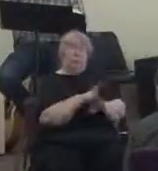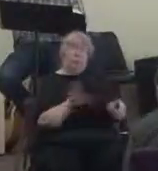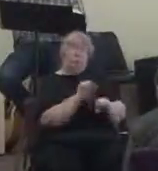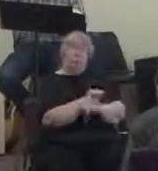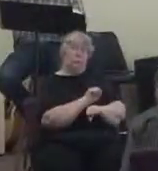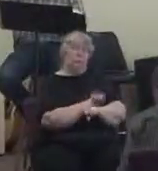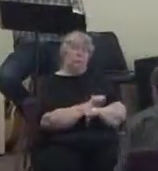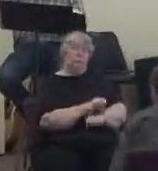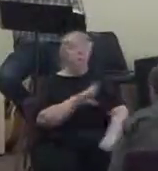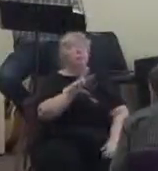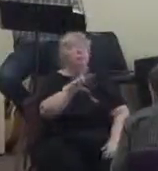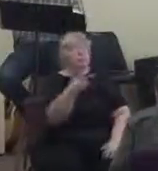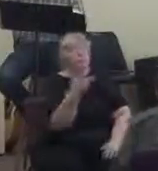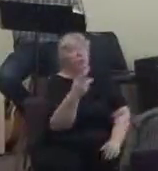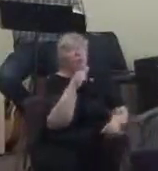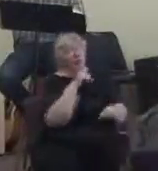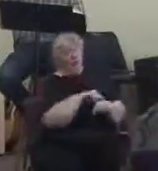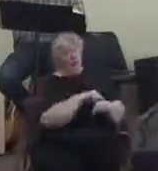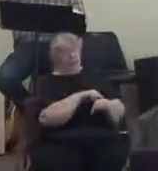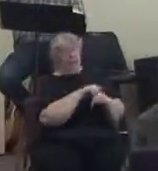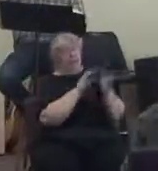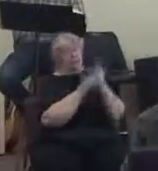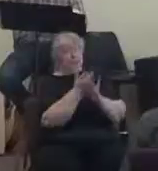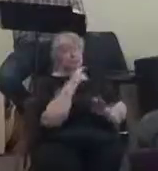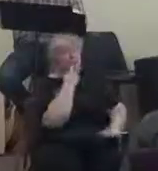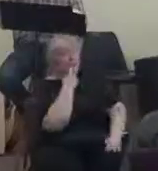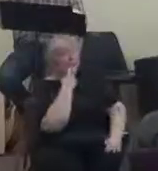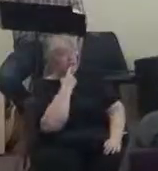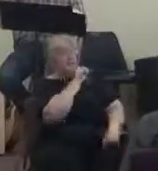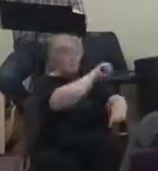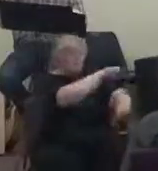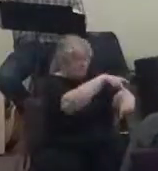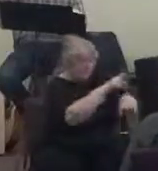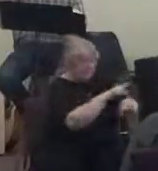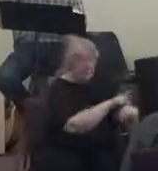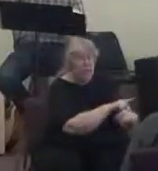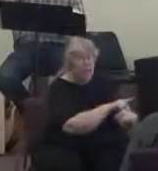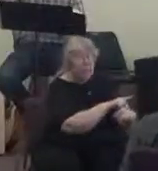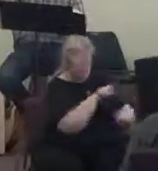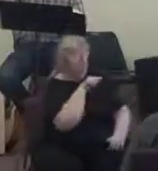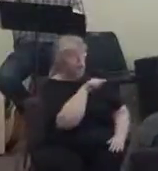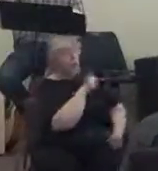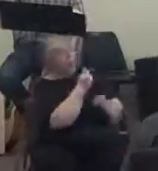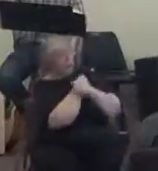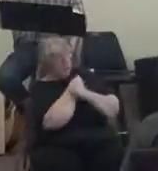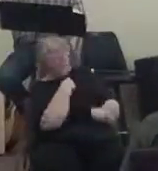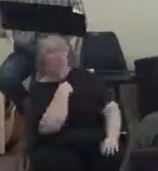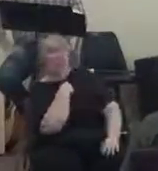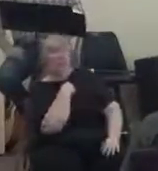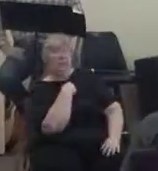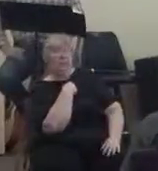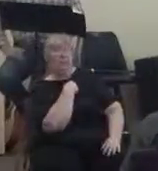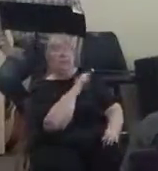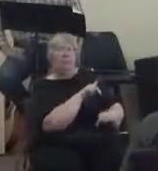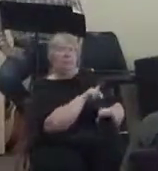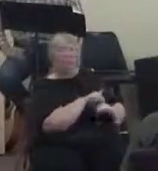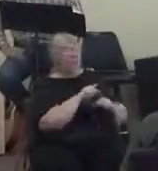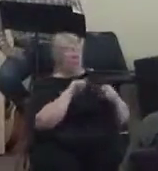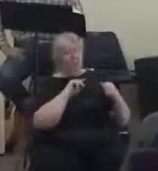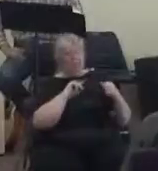The third time he said to him, Simon, son of John, do you love me? And Peter was